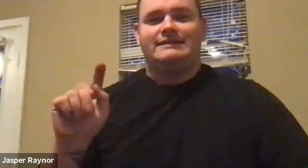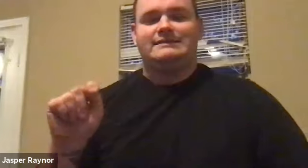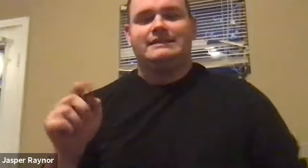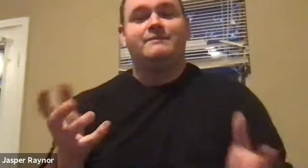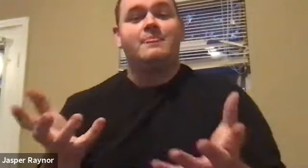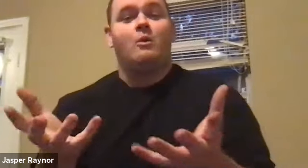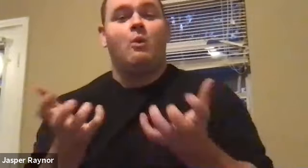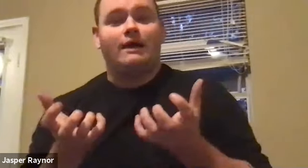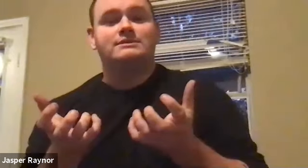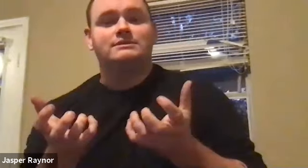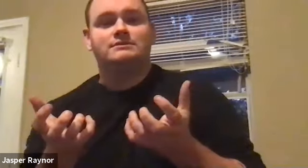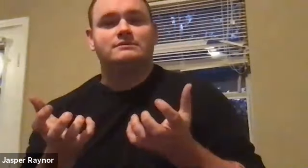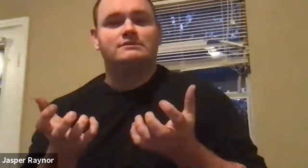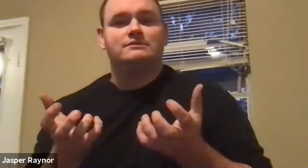W-A-N-T. Want.